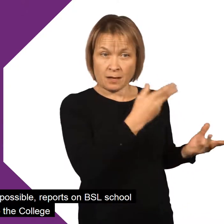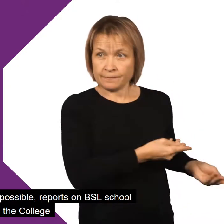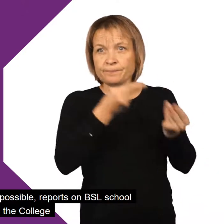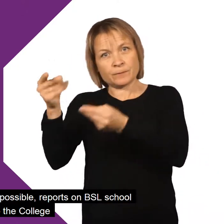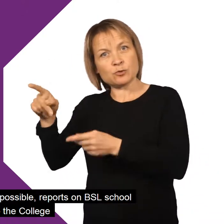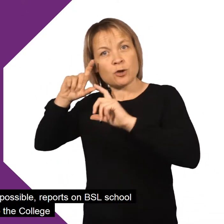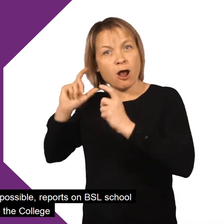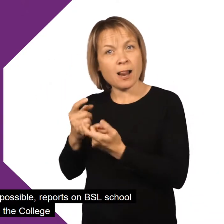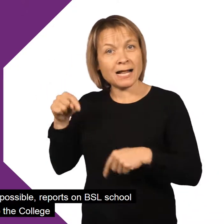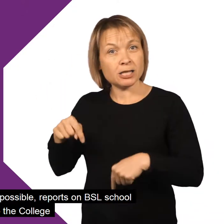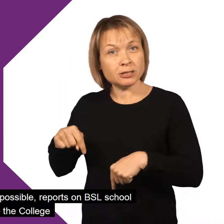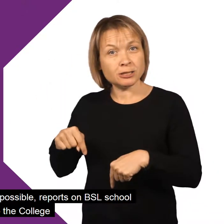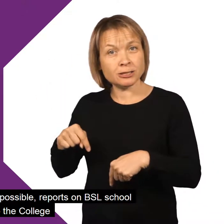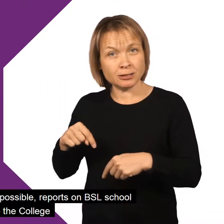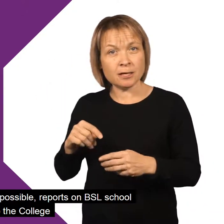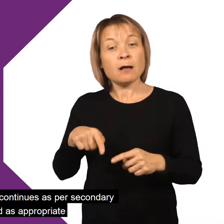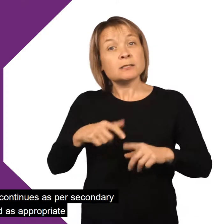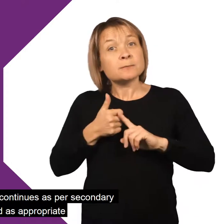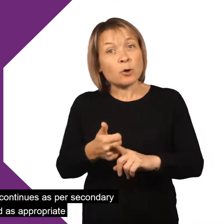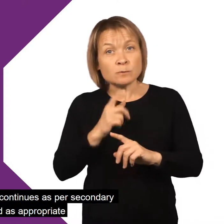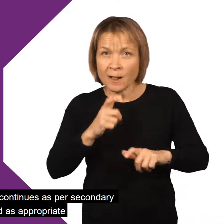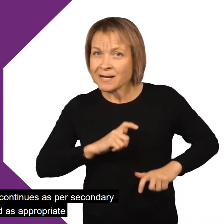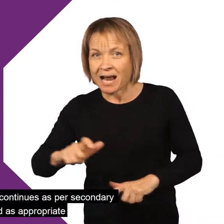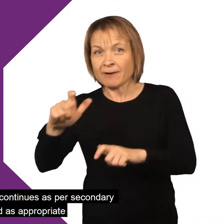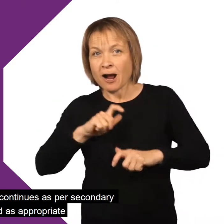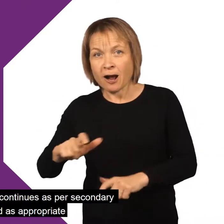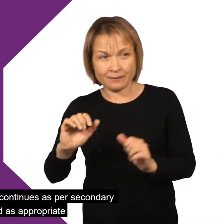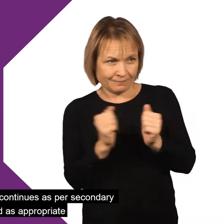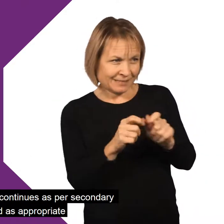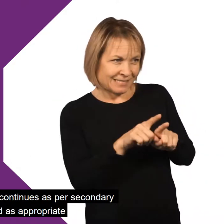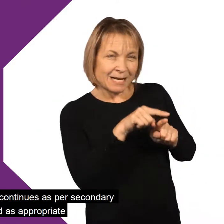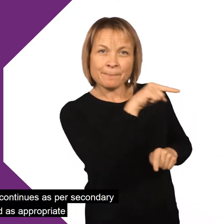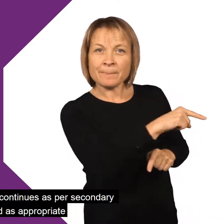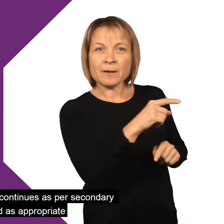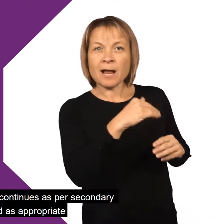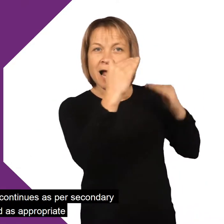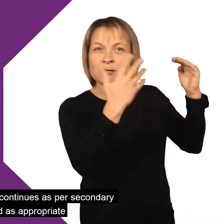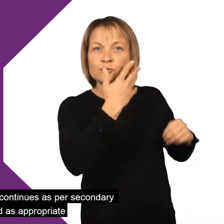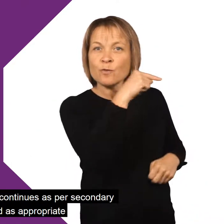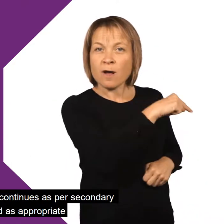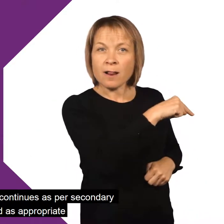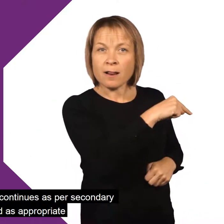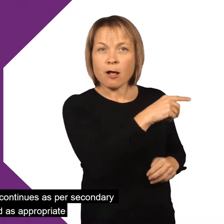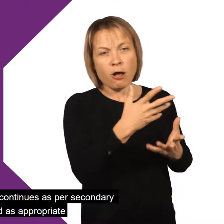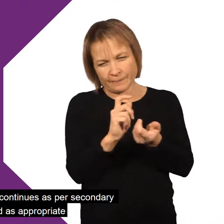And that support continues as per secondary school Or adapted as appropriate